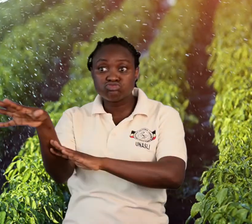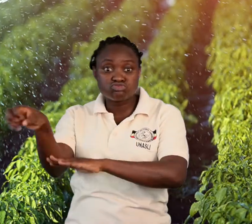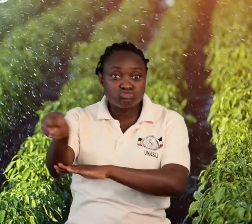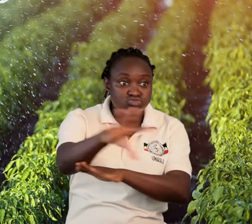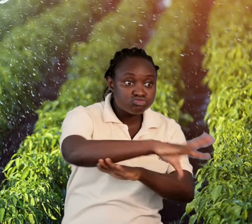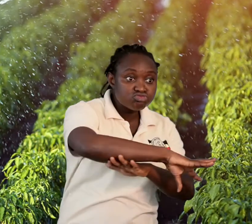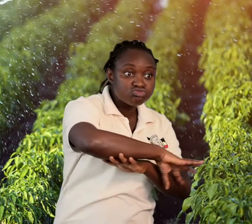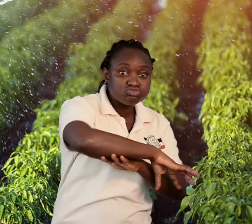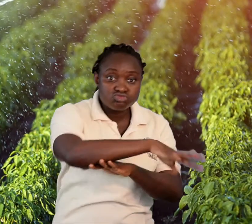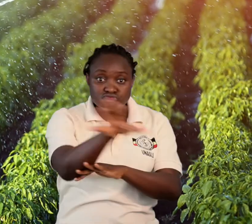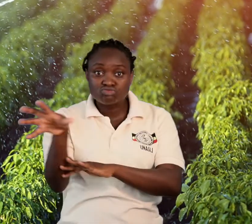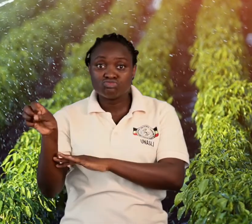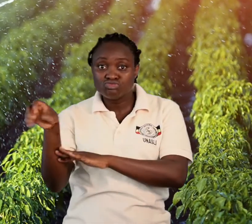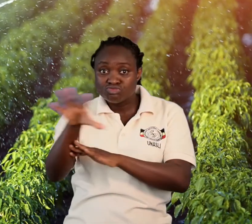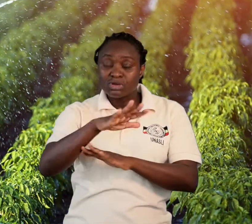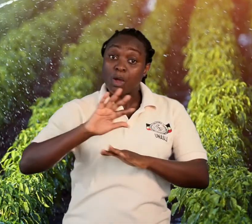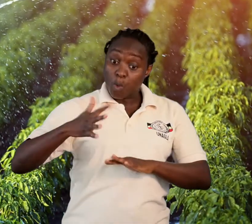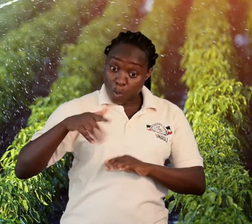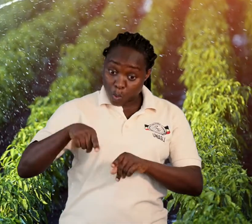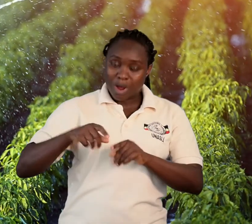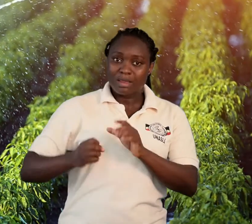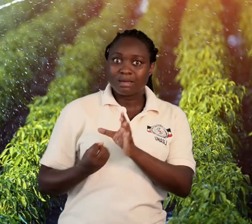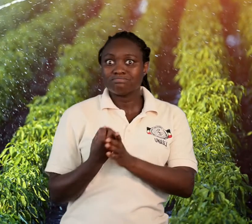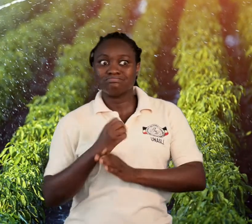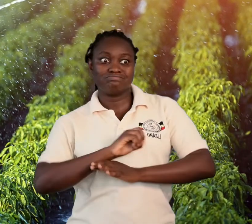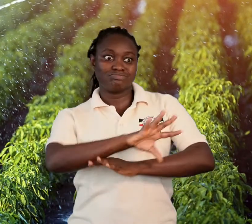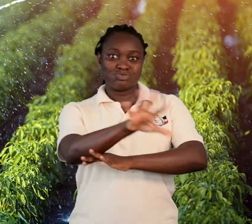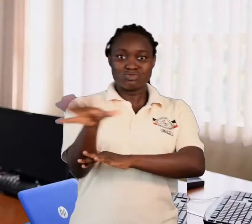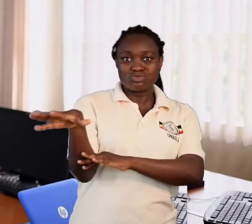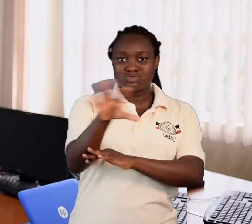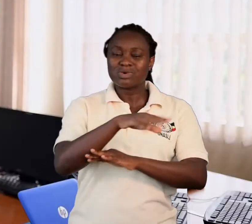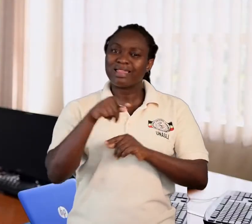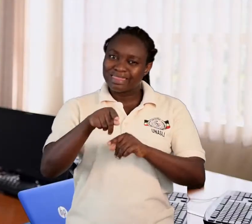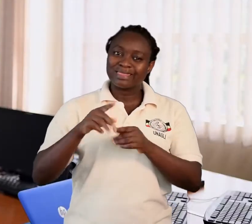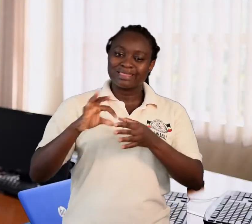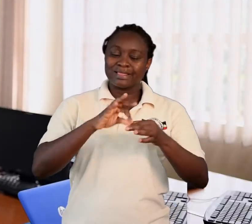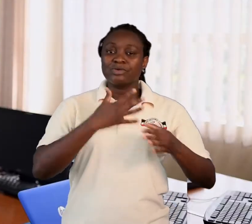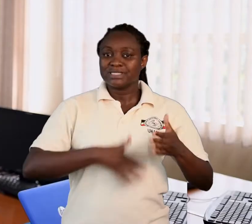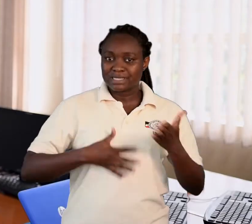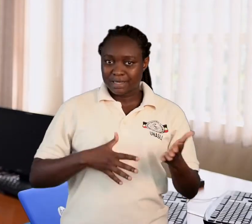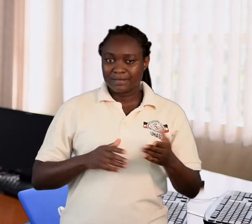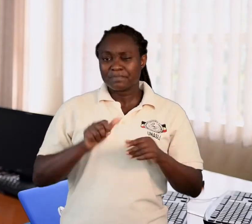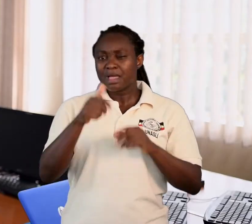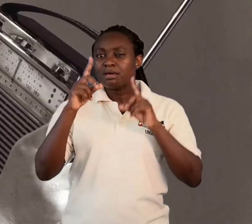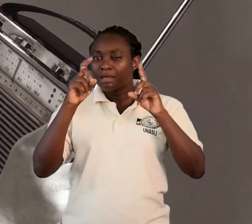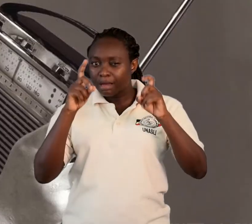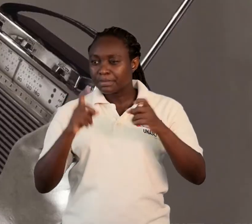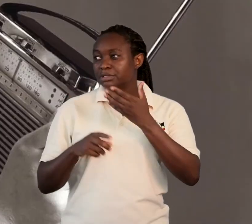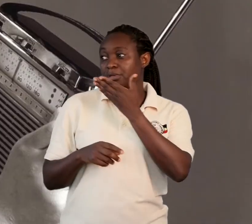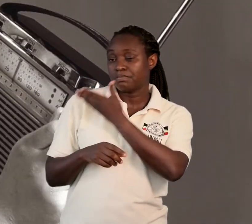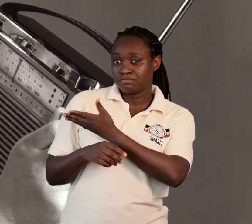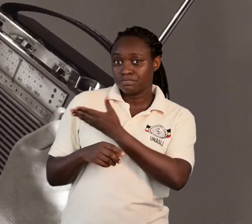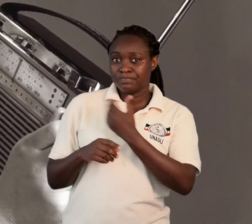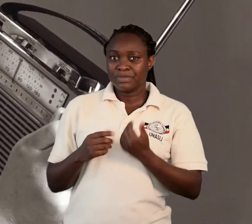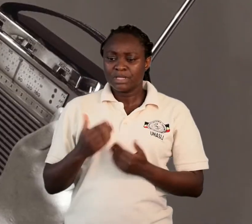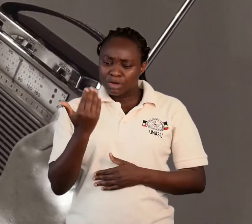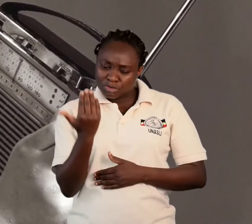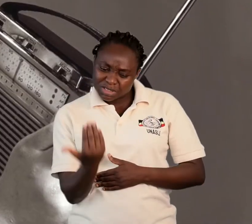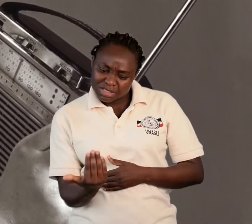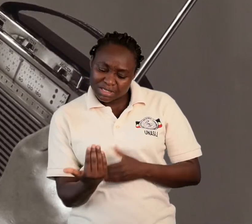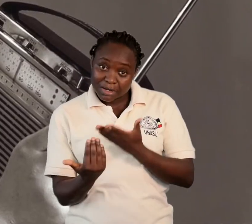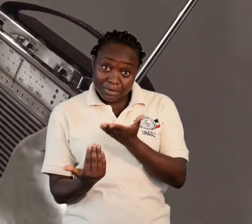Deals with spraying of water in science. And another picture, the child is